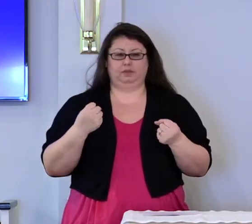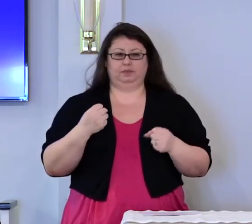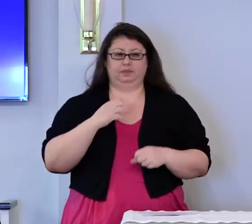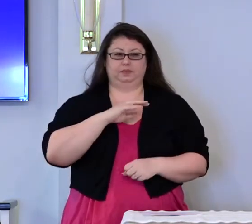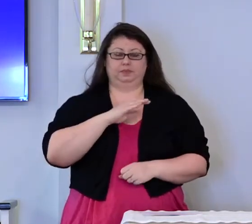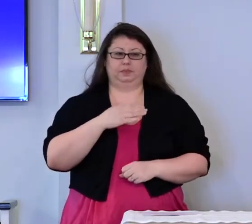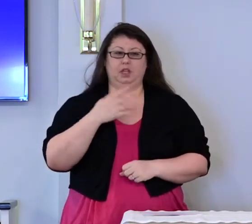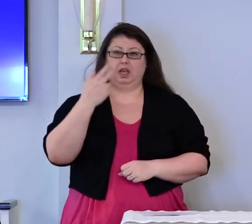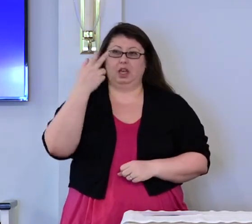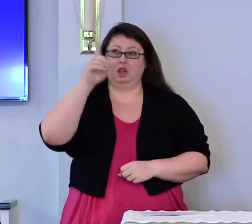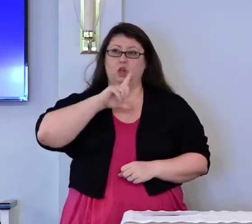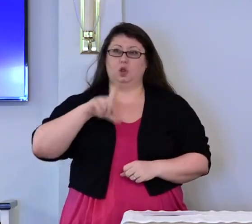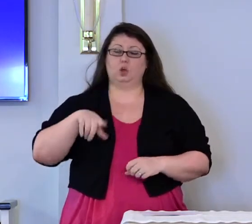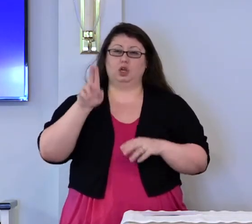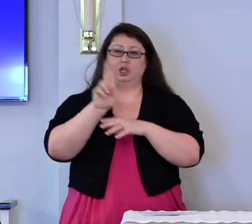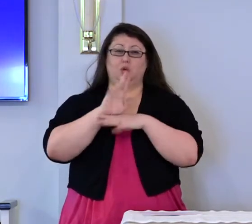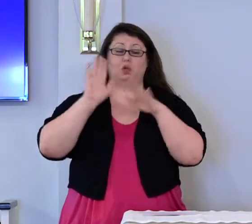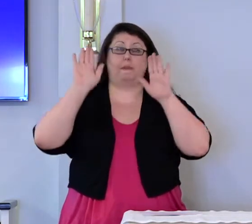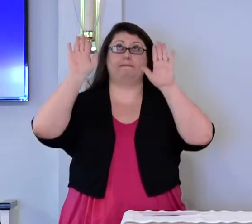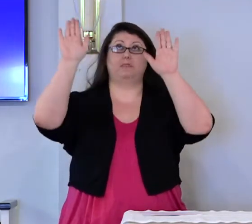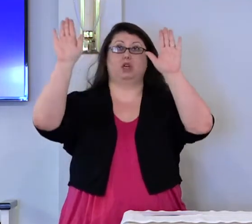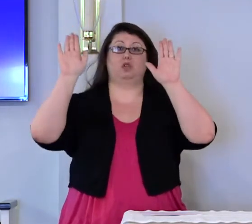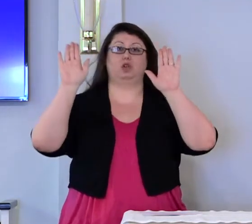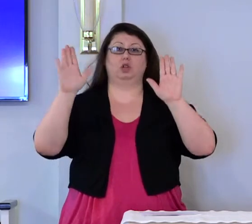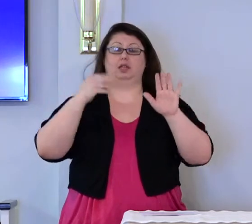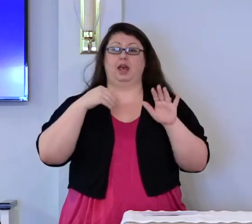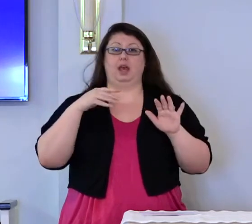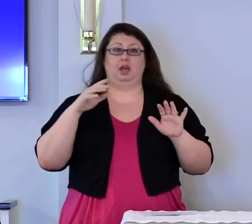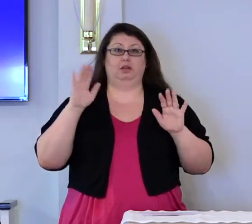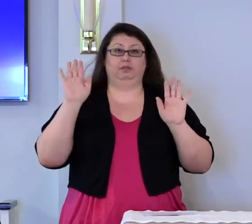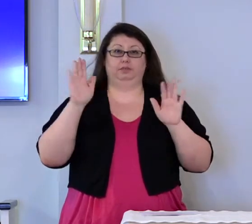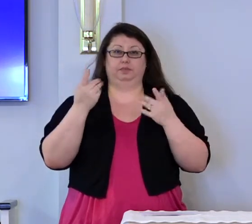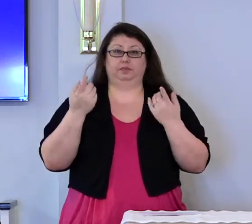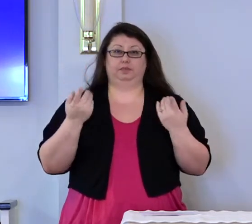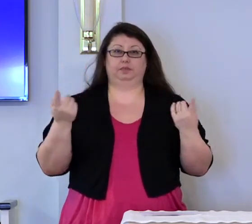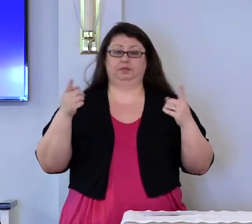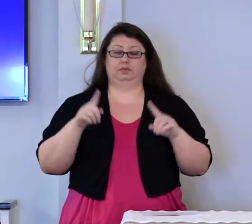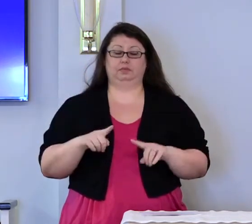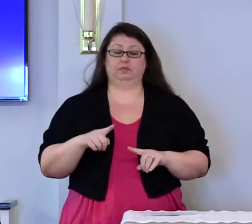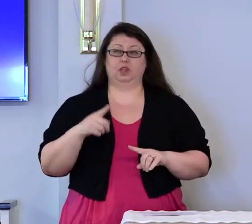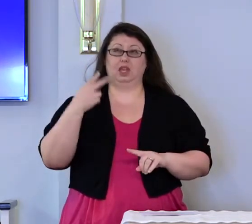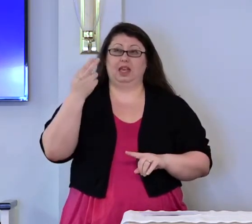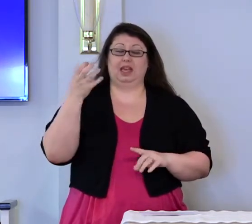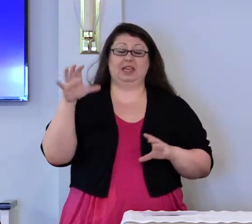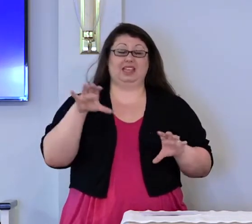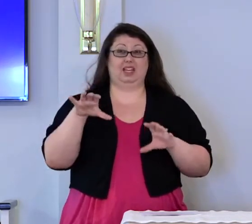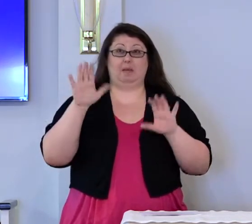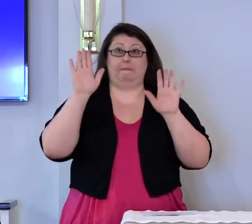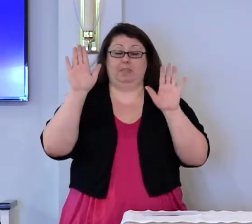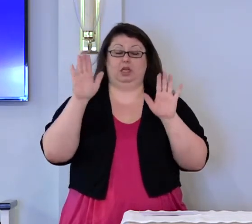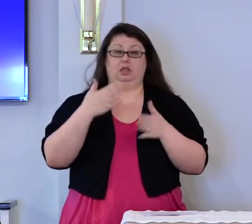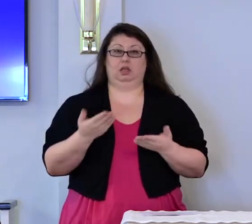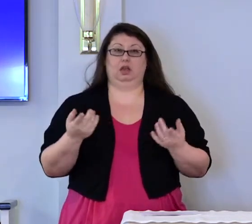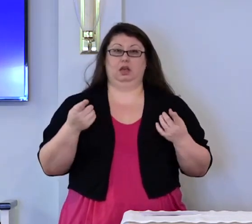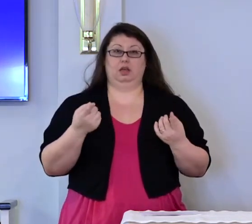He used great miracles and wonders. He did amazing things.